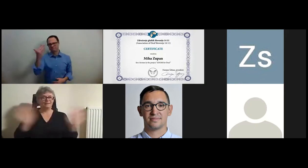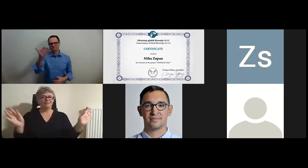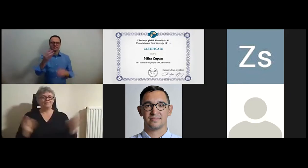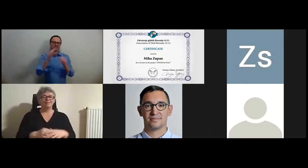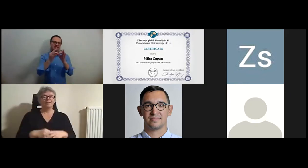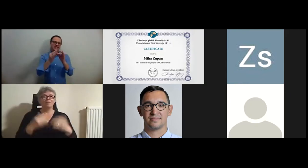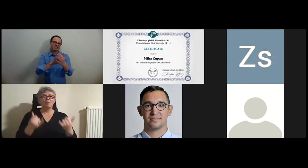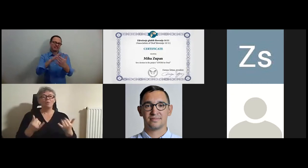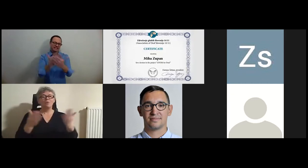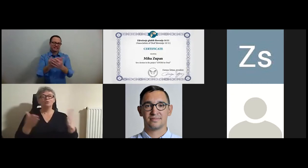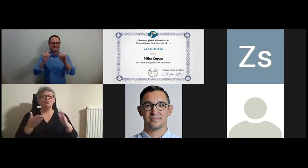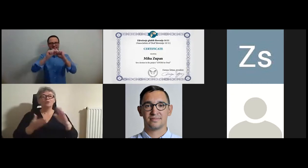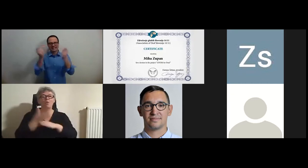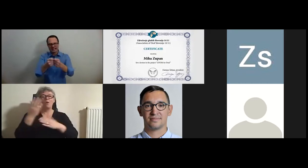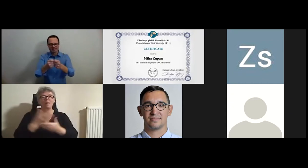presenter.